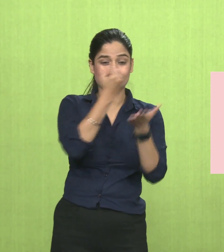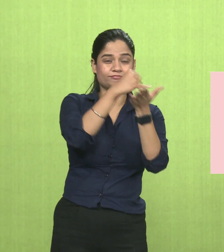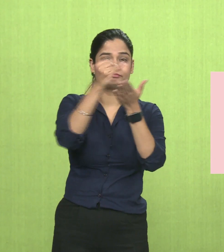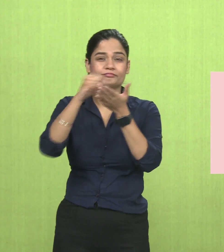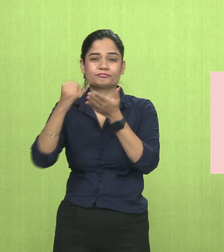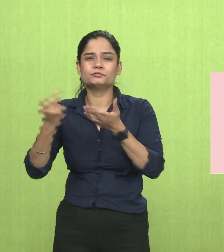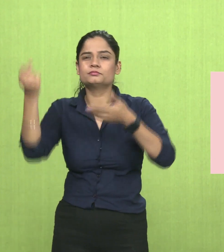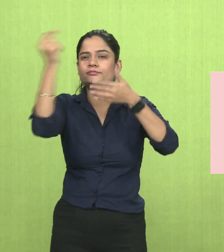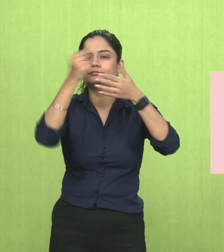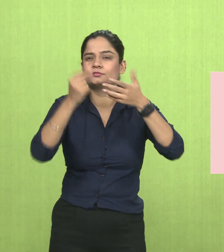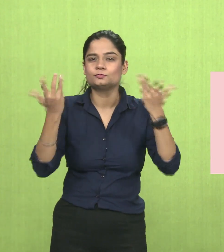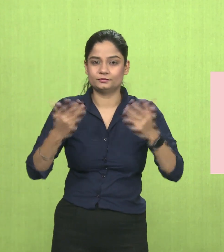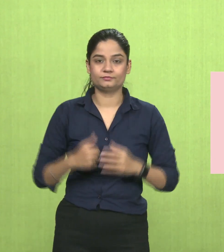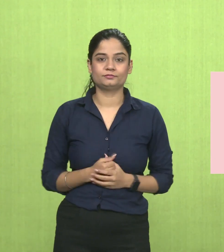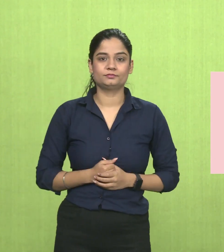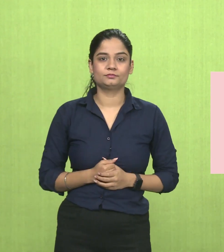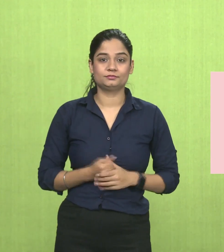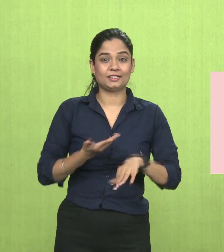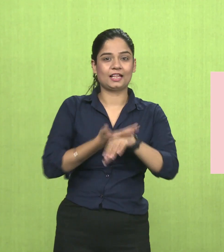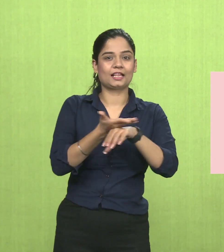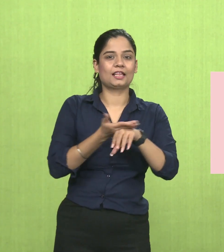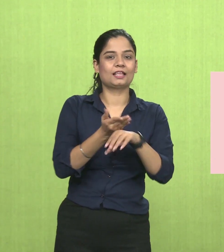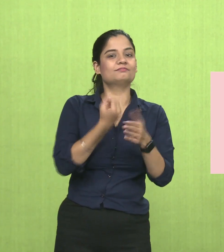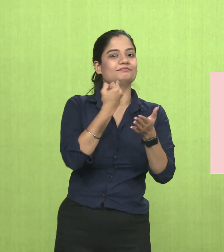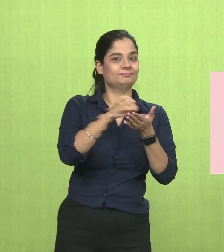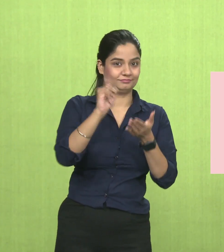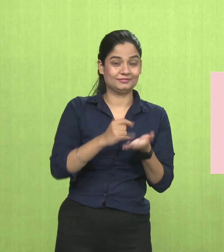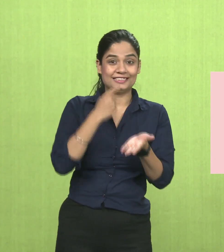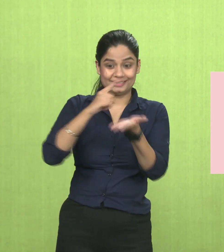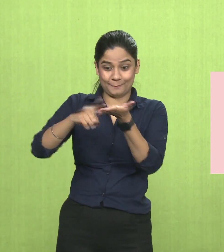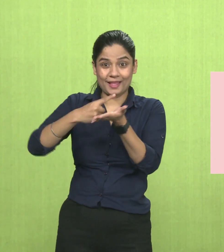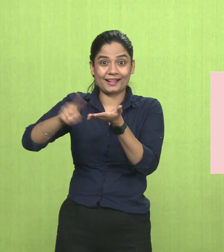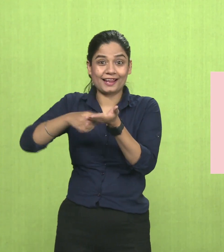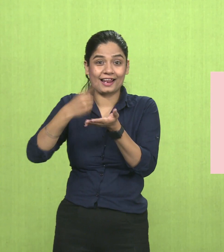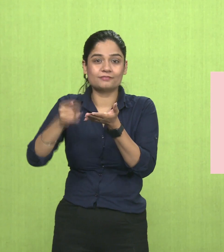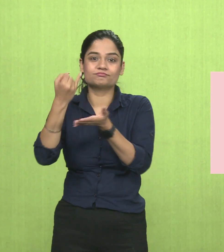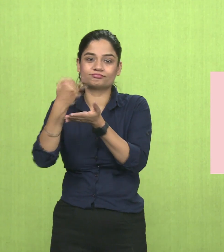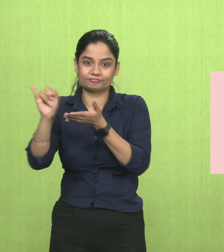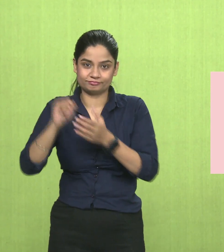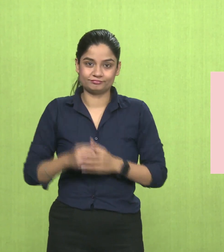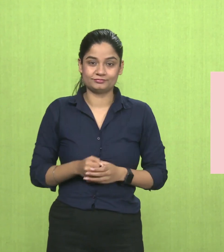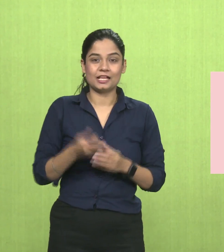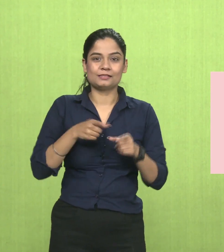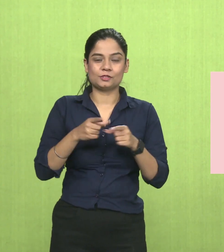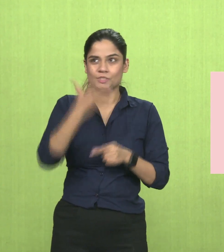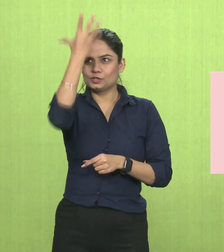Foods that need to be avoided in hypertension: ghee, rich in cholesterol, butter, fried